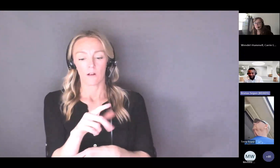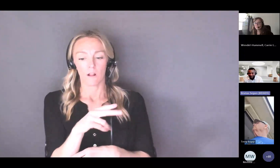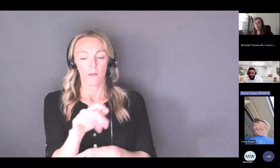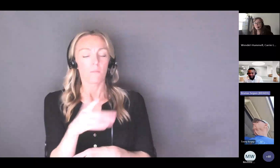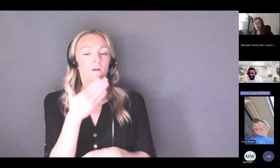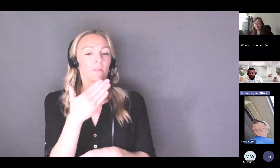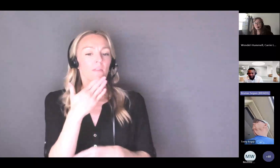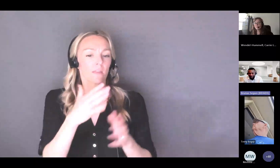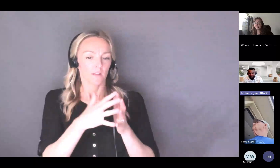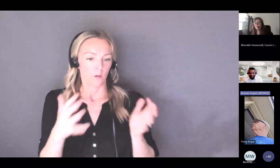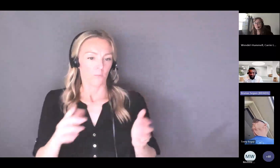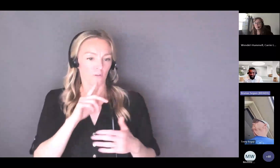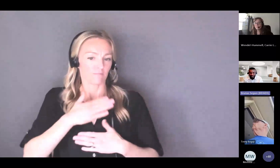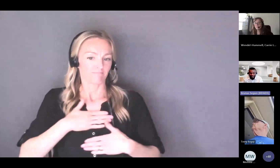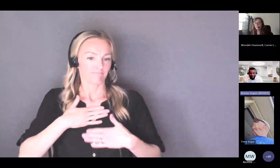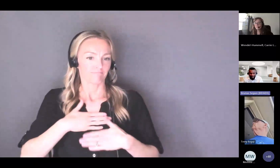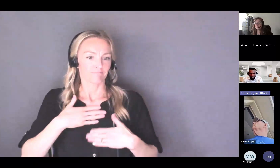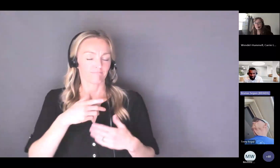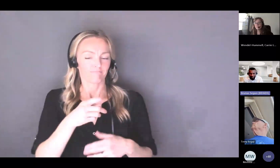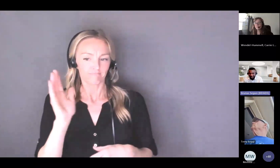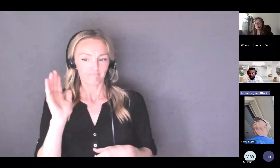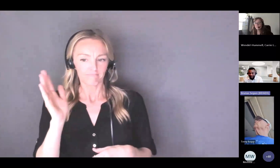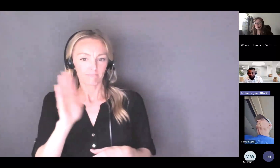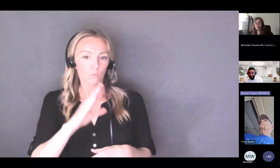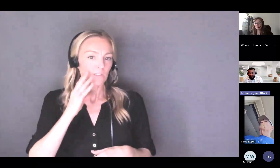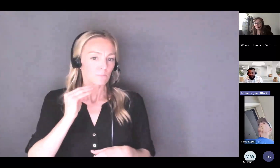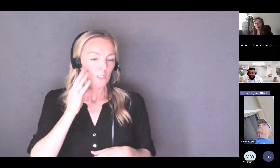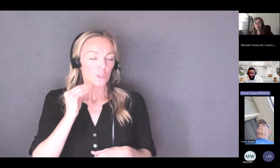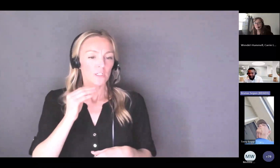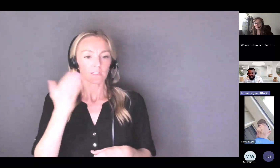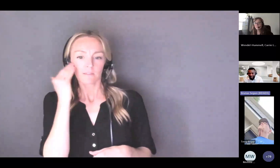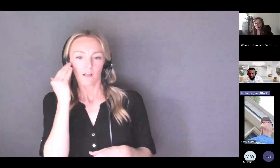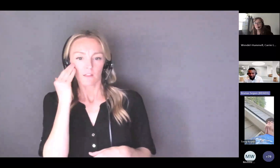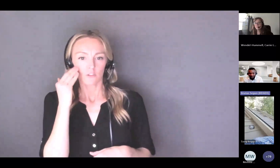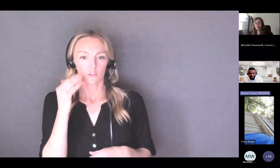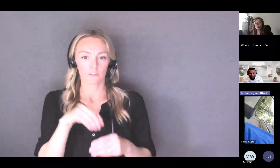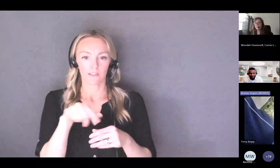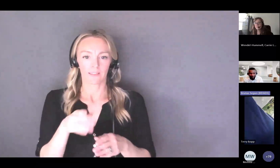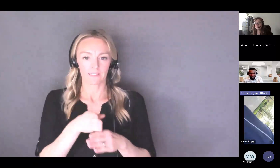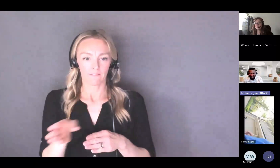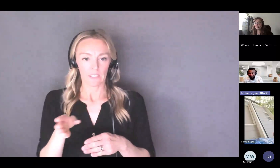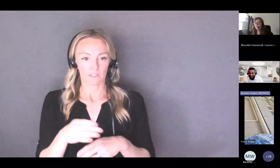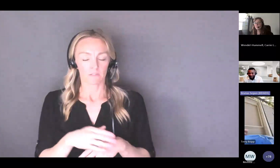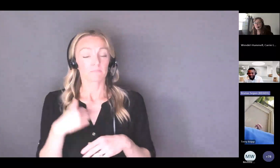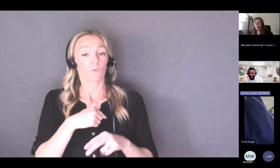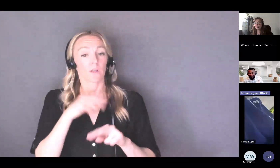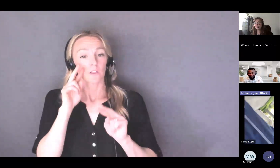a pleasure having you on here with your experience and expertise in this field. We really look forward to having you again